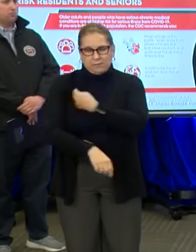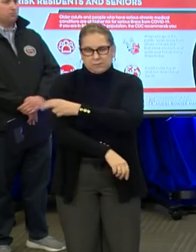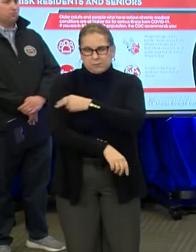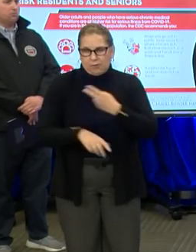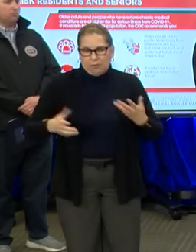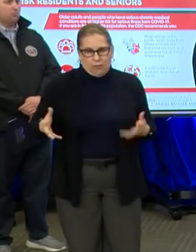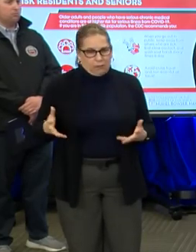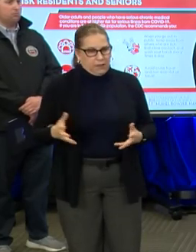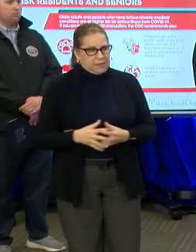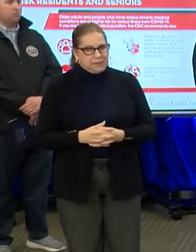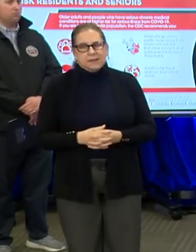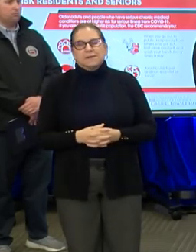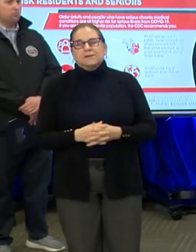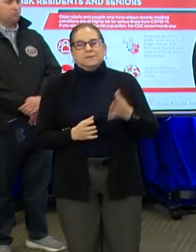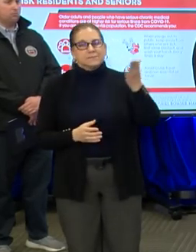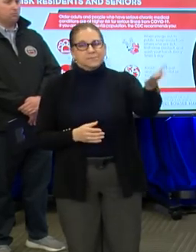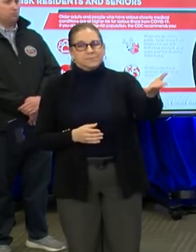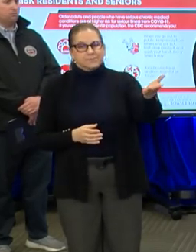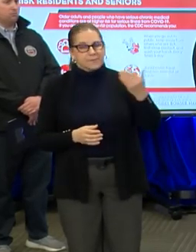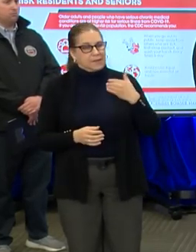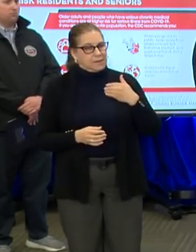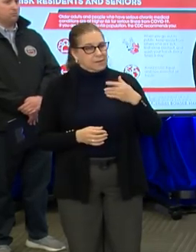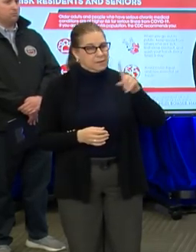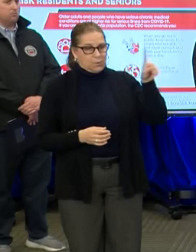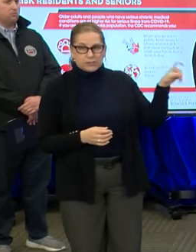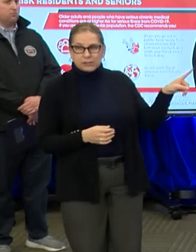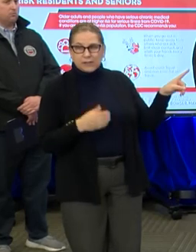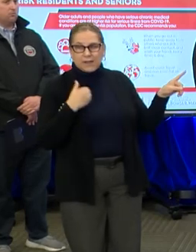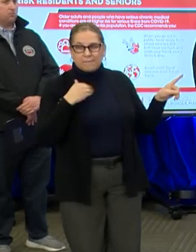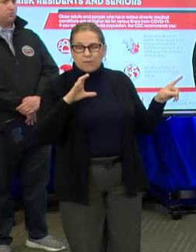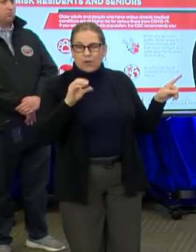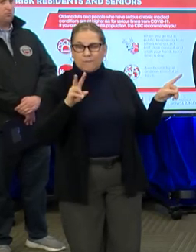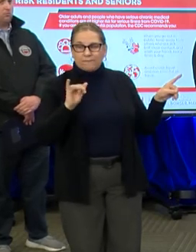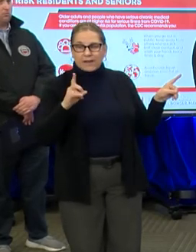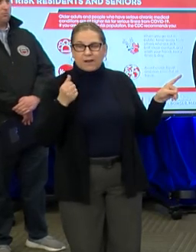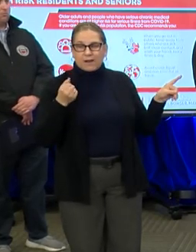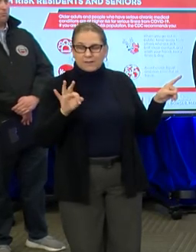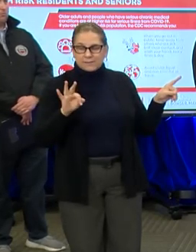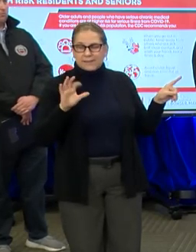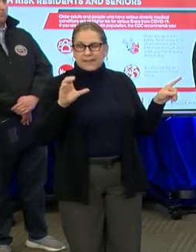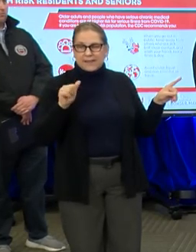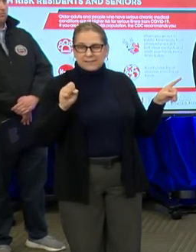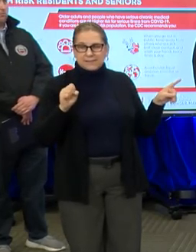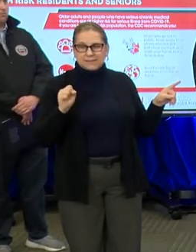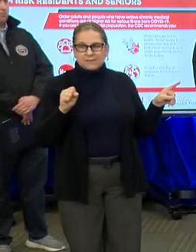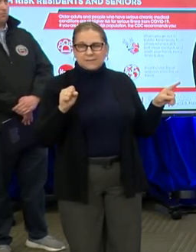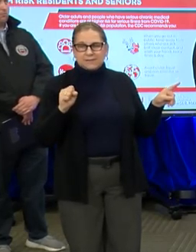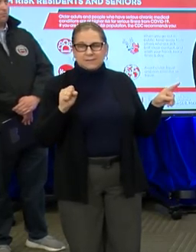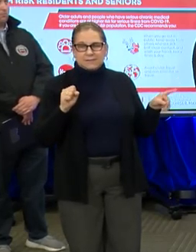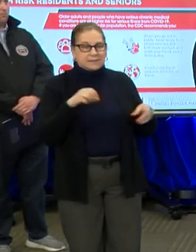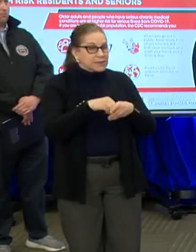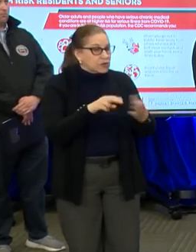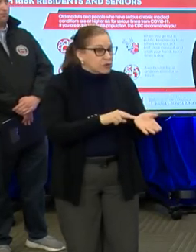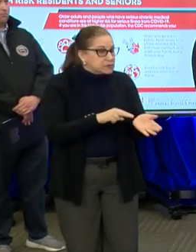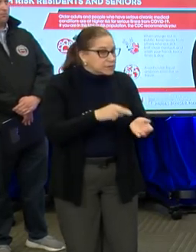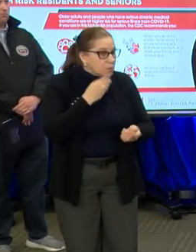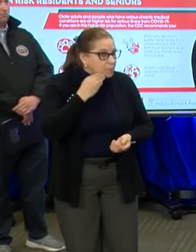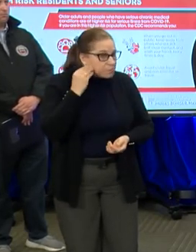Do we have any COVID-19 cases of people in nursing homes or senior centers in the district? Any positives in those?